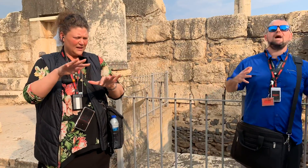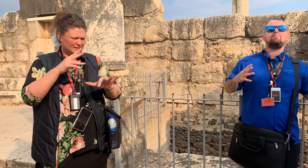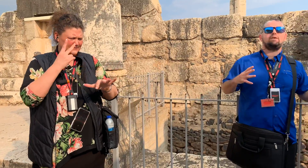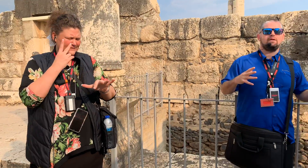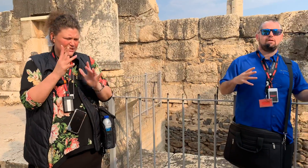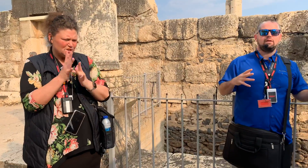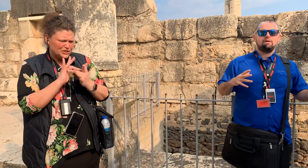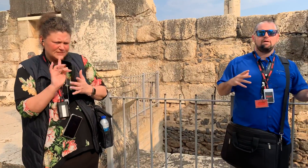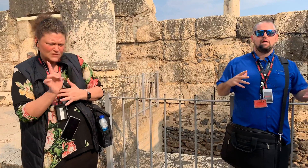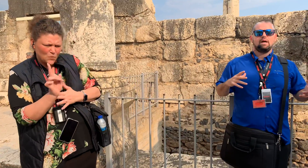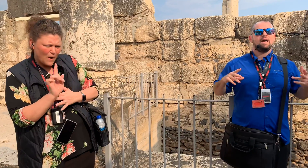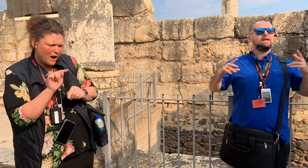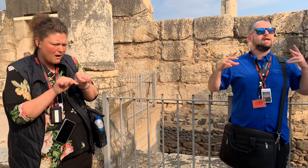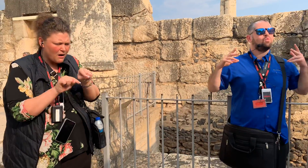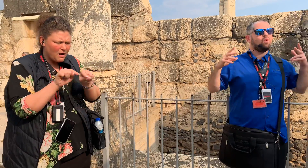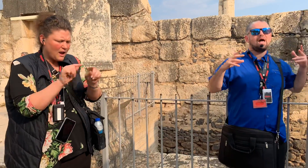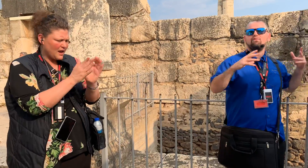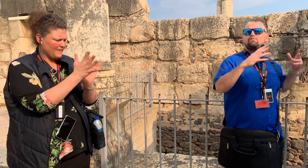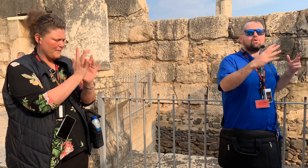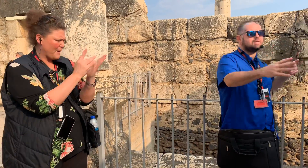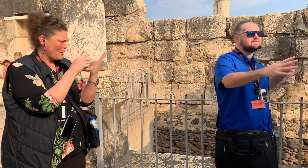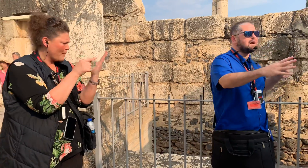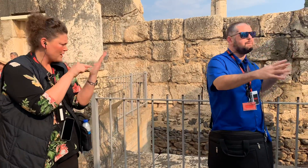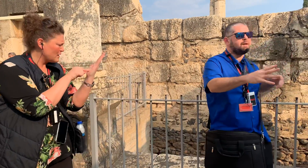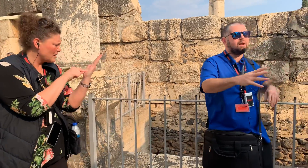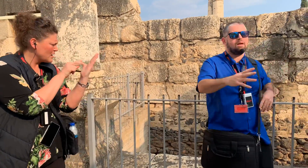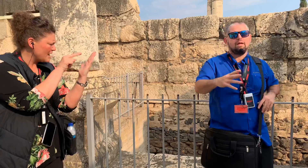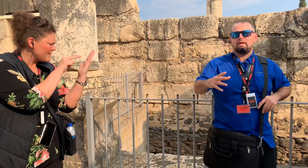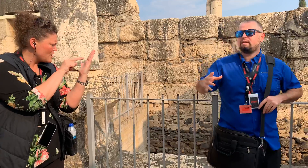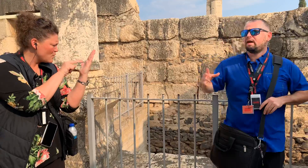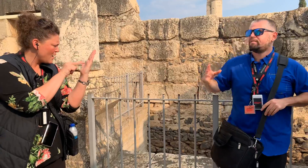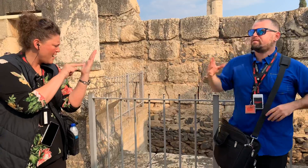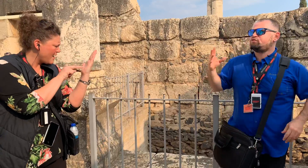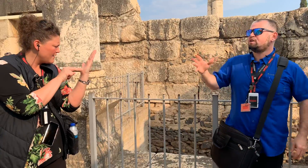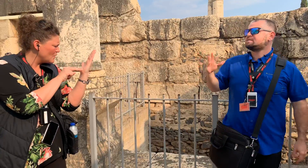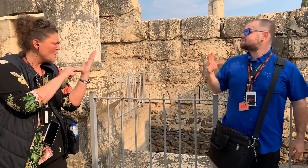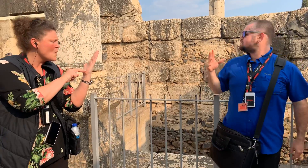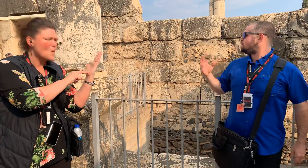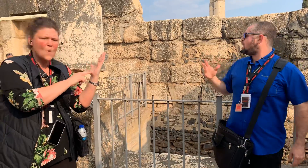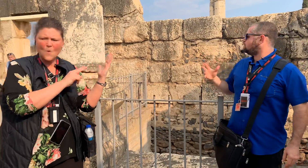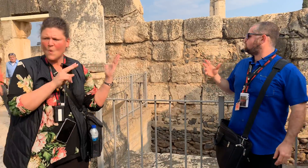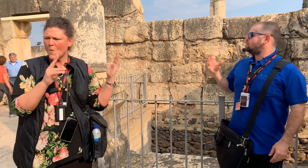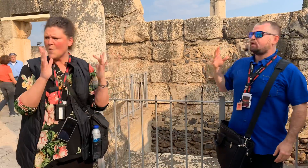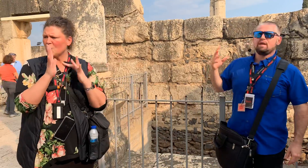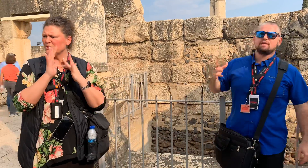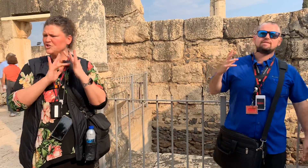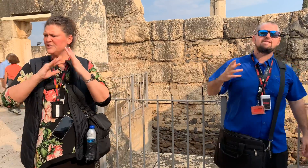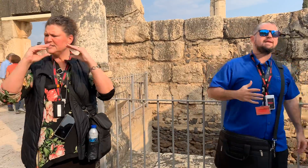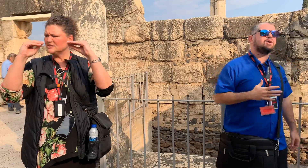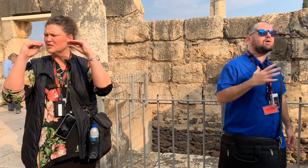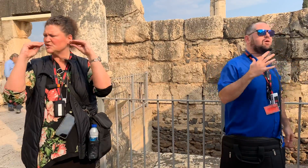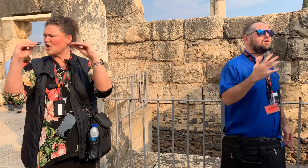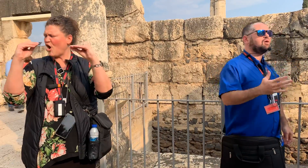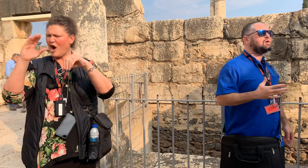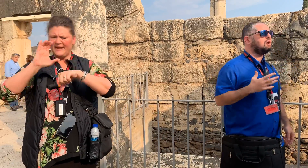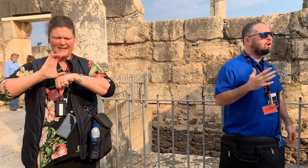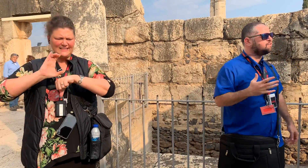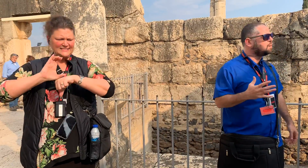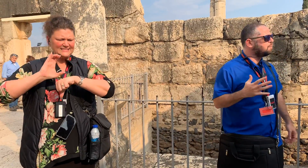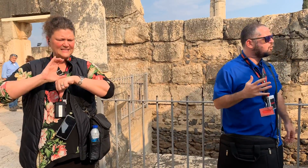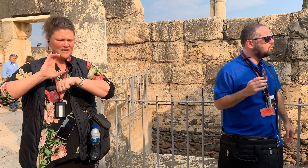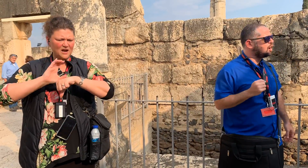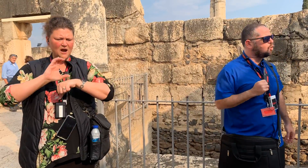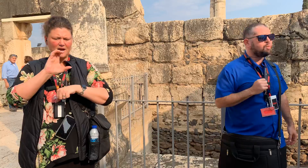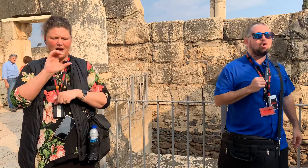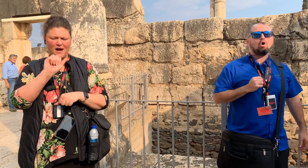opened the Bible and they read, for example, that Jesus taught in the synagogue